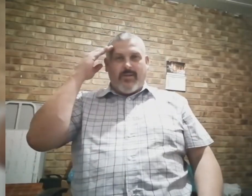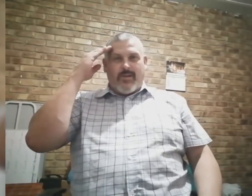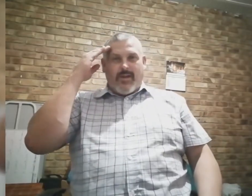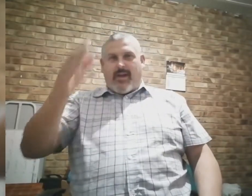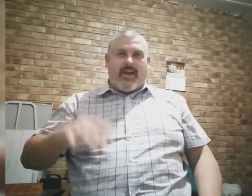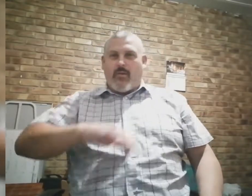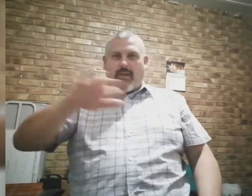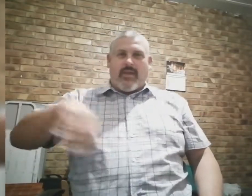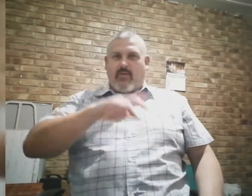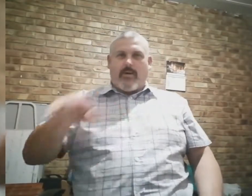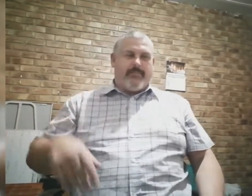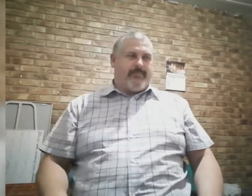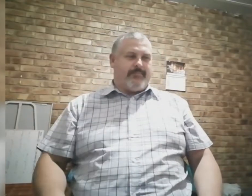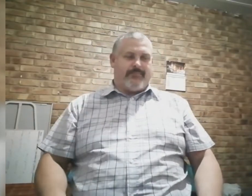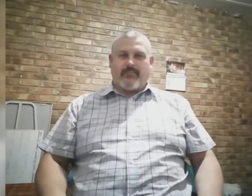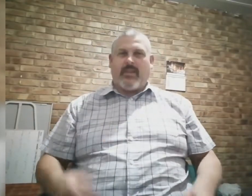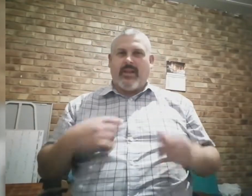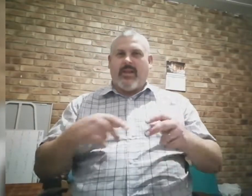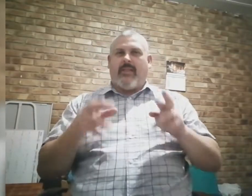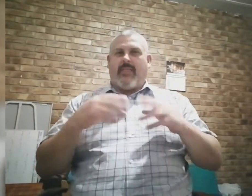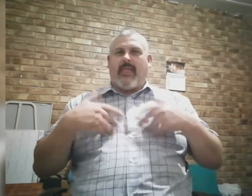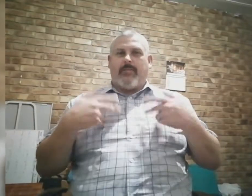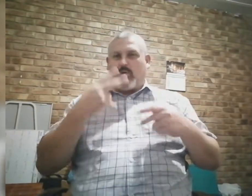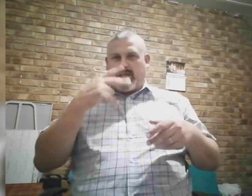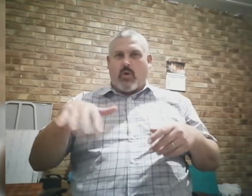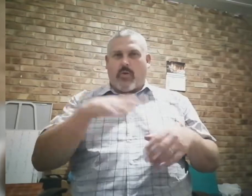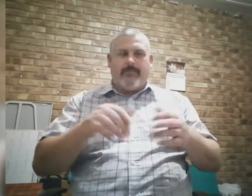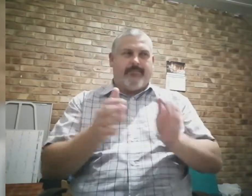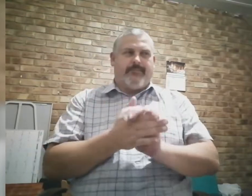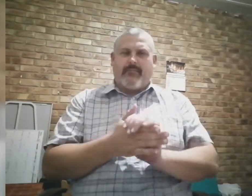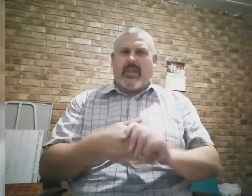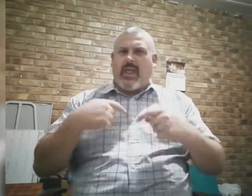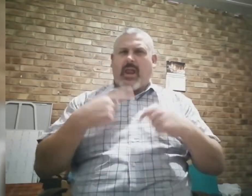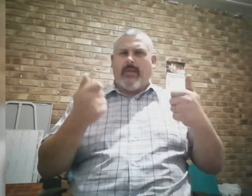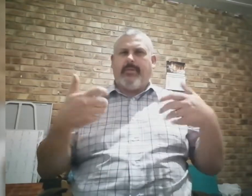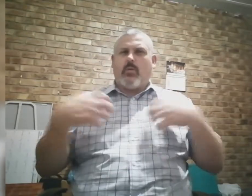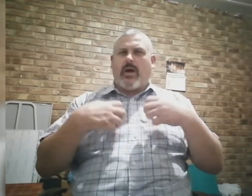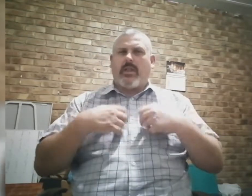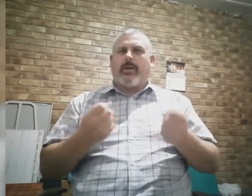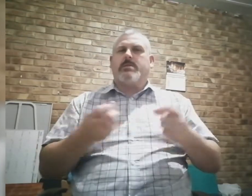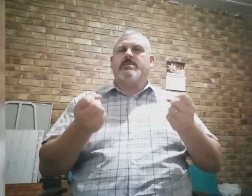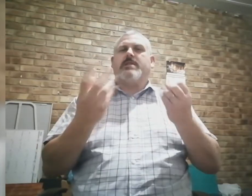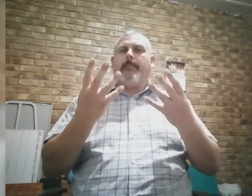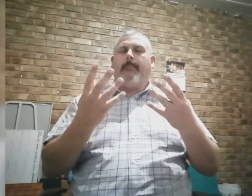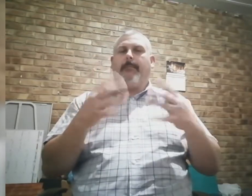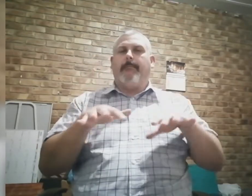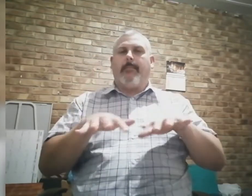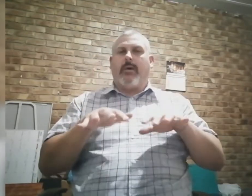Hello everyone. Happy to see you all. I'm a bit worried about some people,